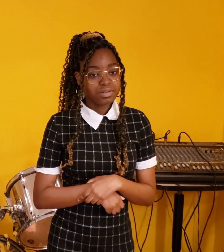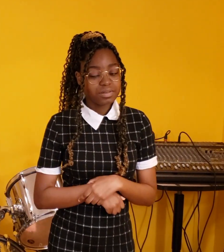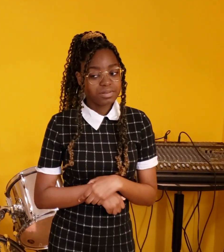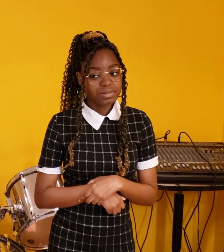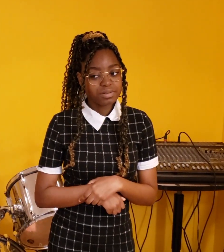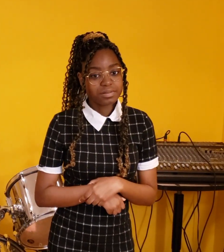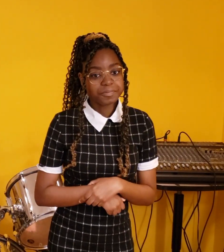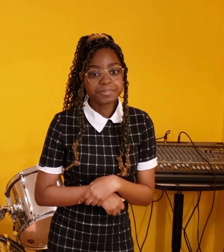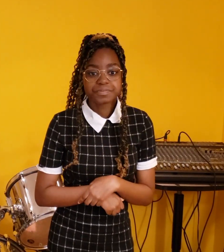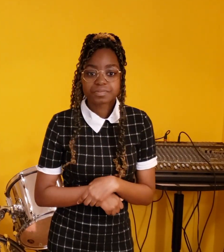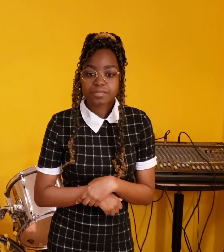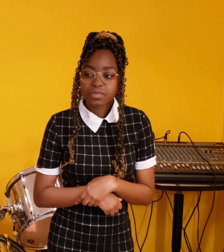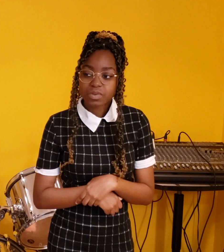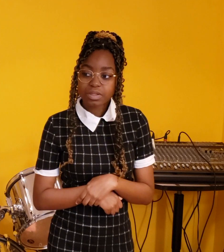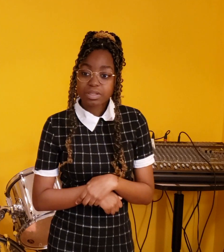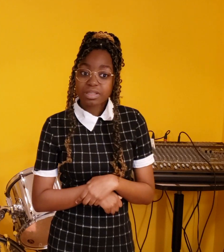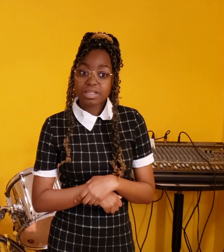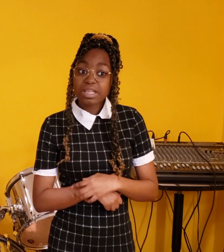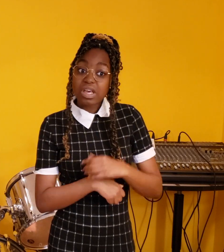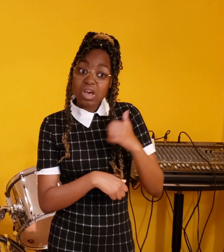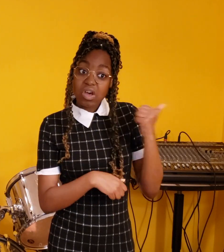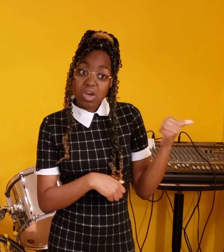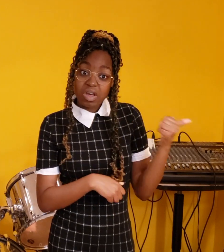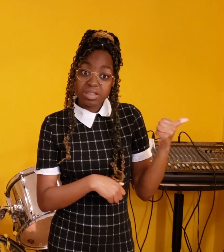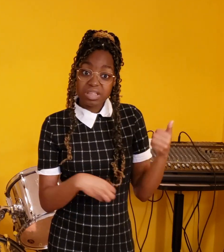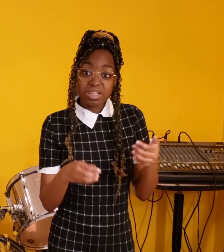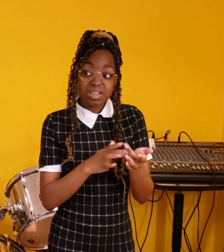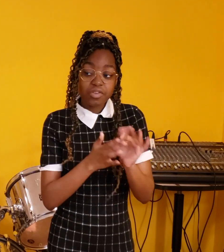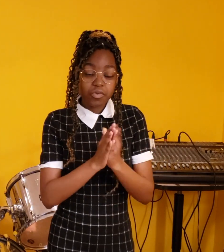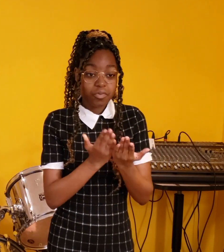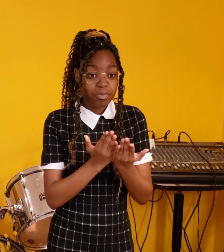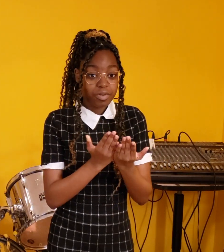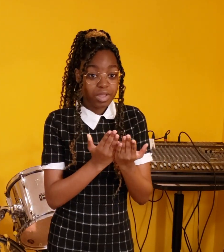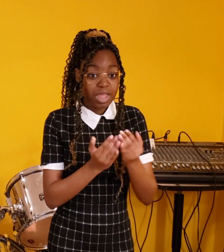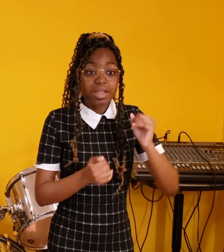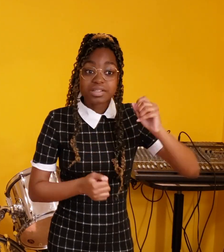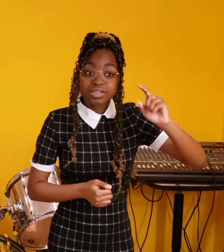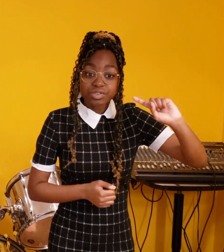Now, the other passage that I want us to look at, 1 Peter.